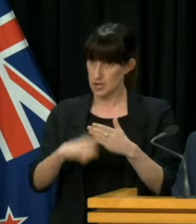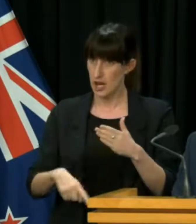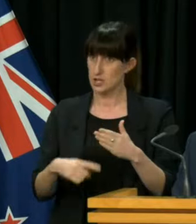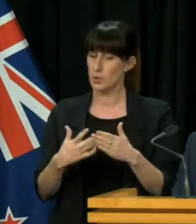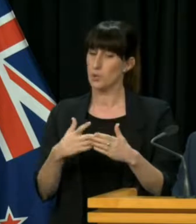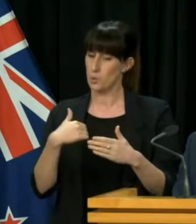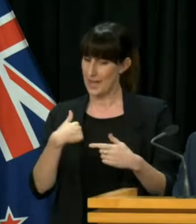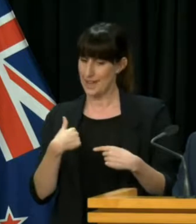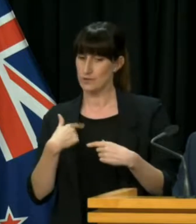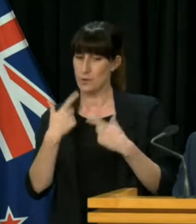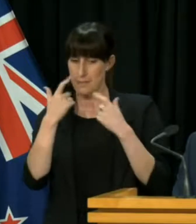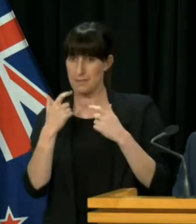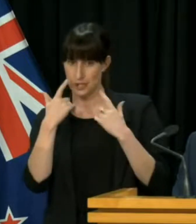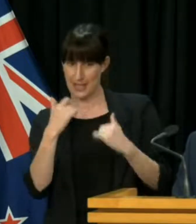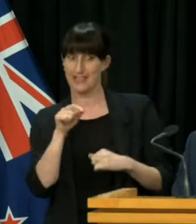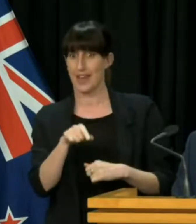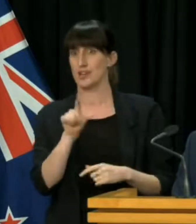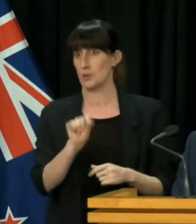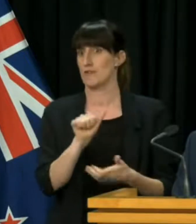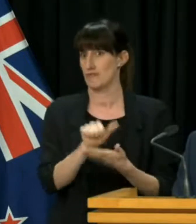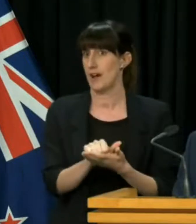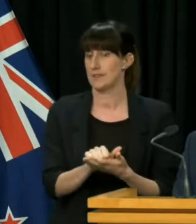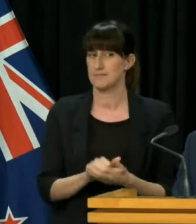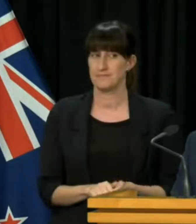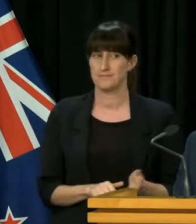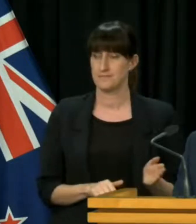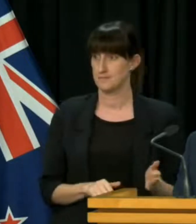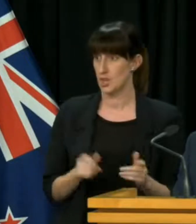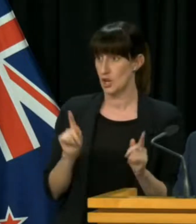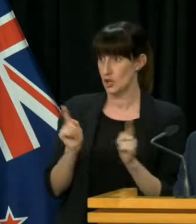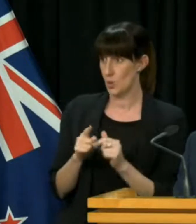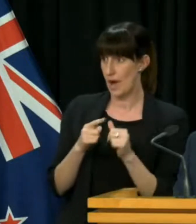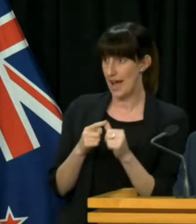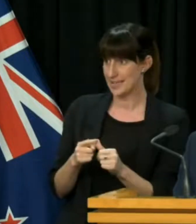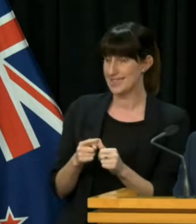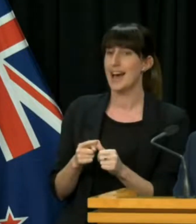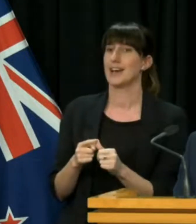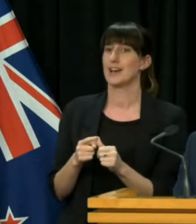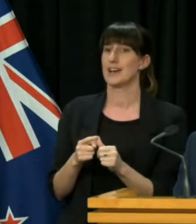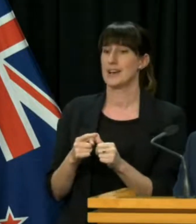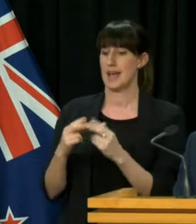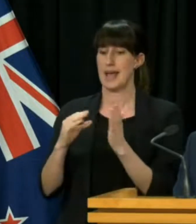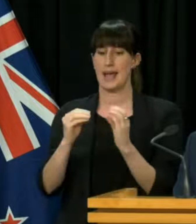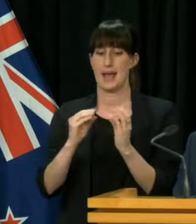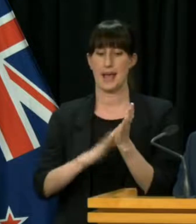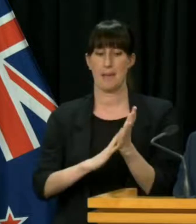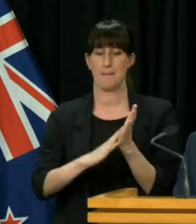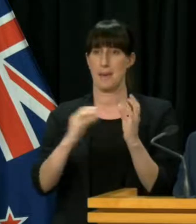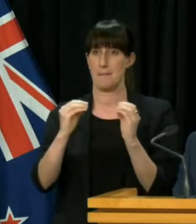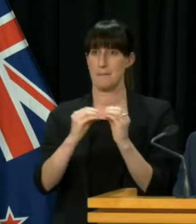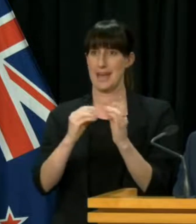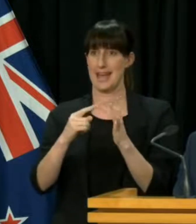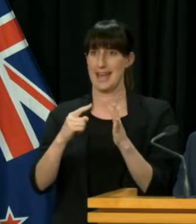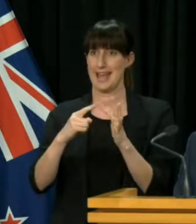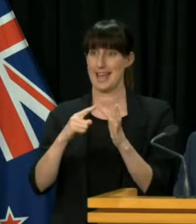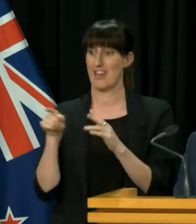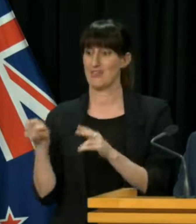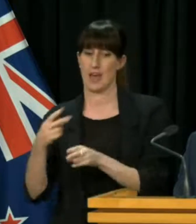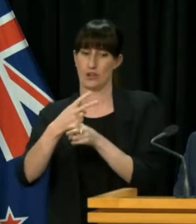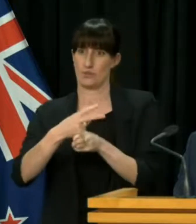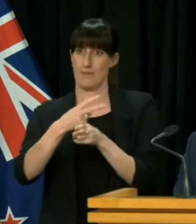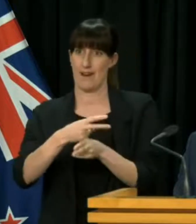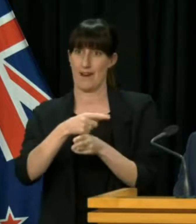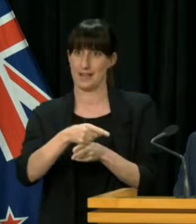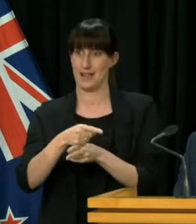whether they're playing their part as well. Yeah, well, Barry, the short answer to that is MB. They're the organisation who provide me with advice to ensure